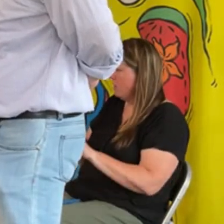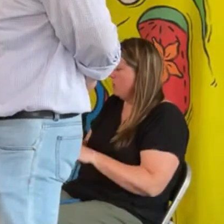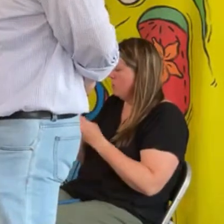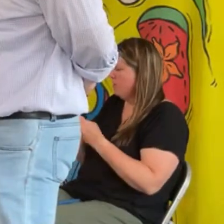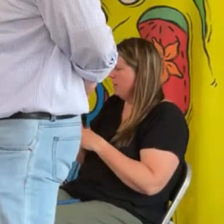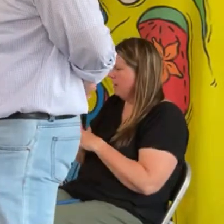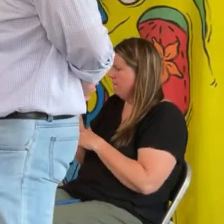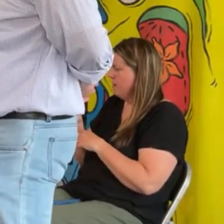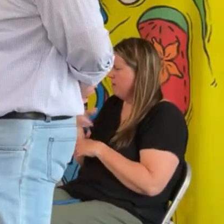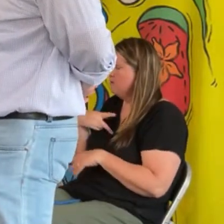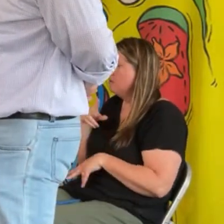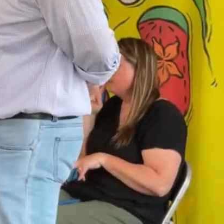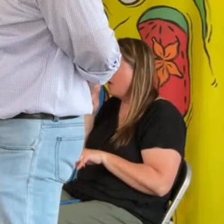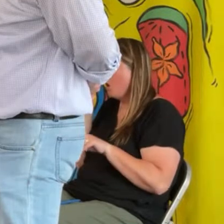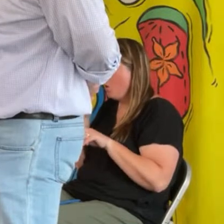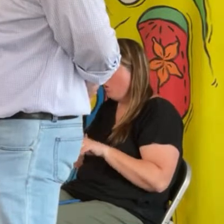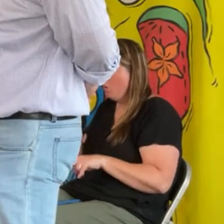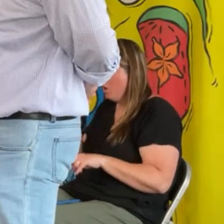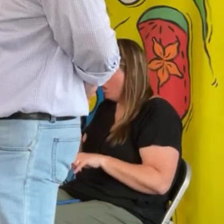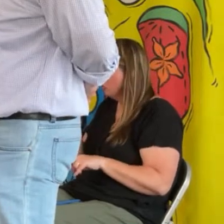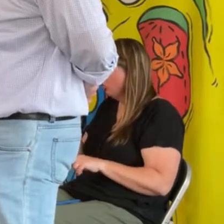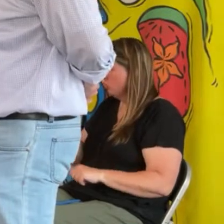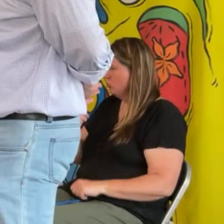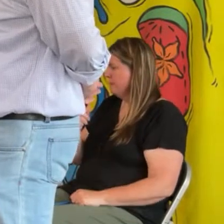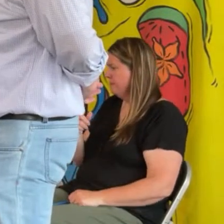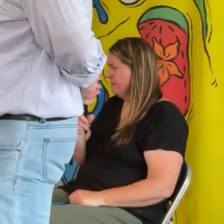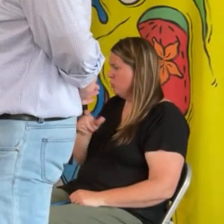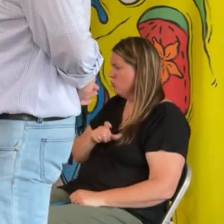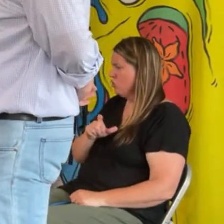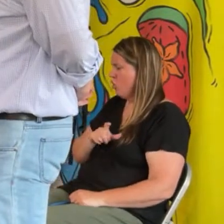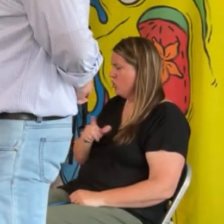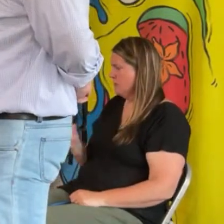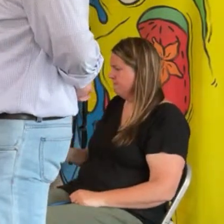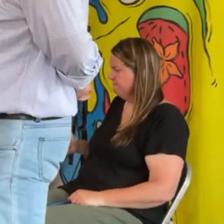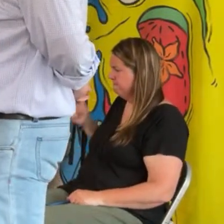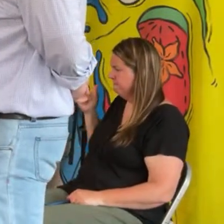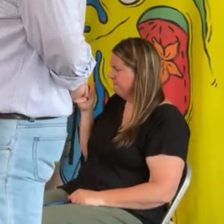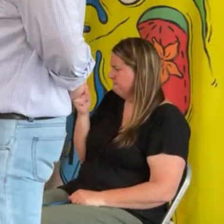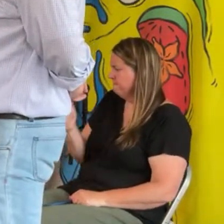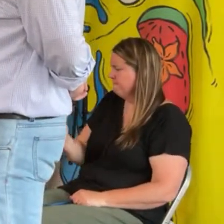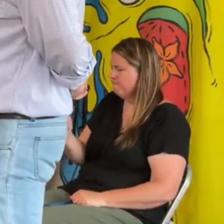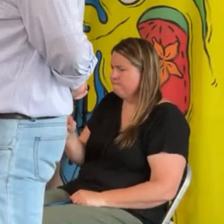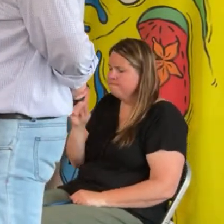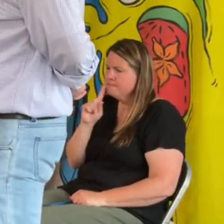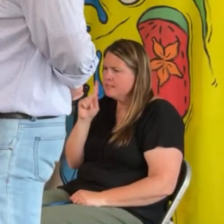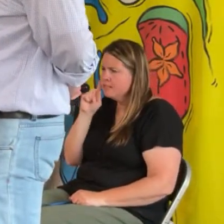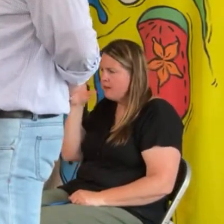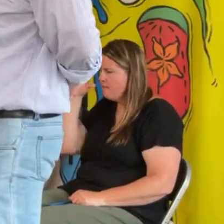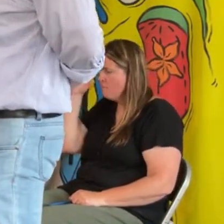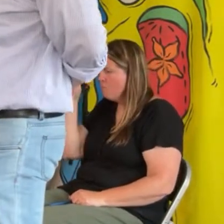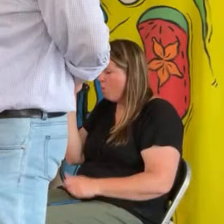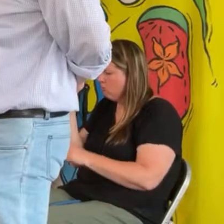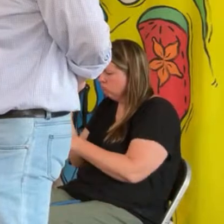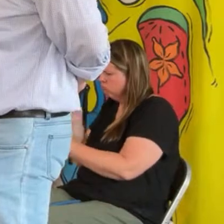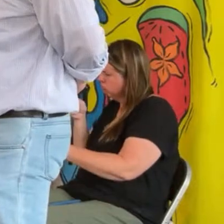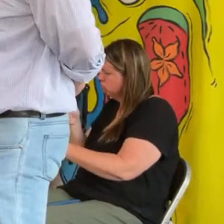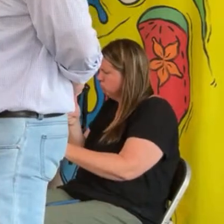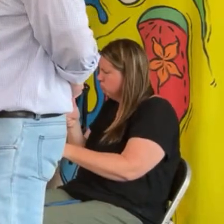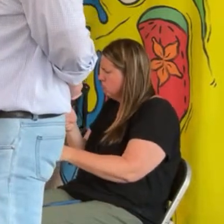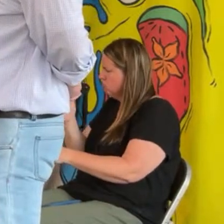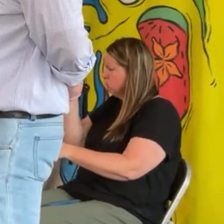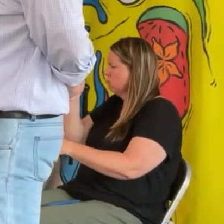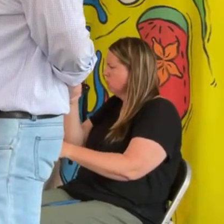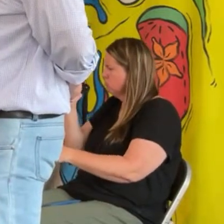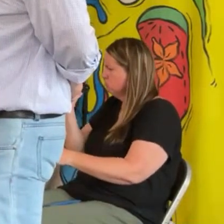I watch the sergeant aim, the deaf boy take iron and fire in his